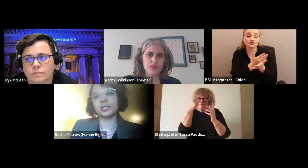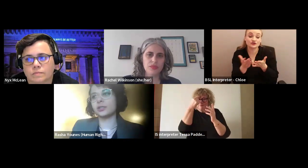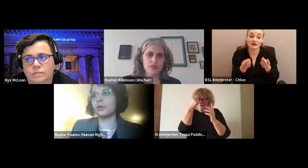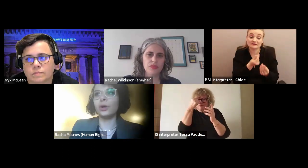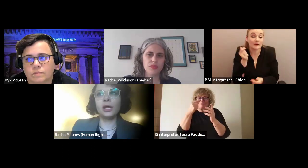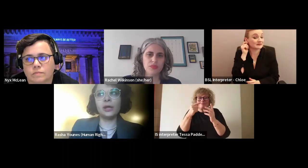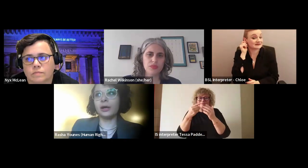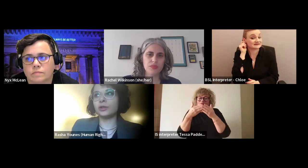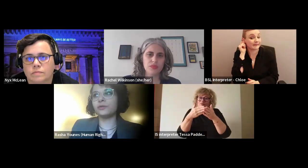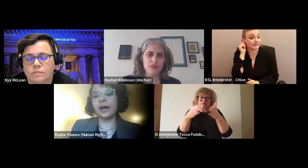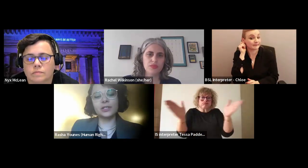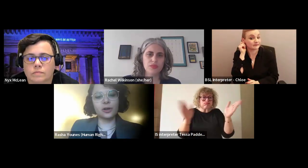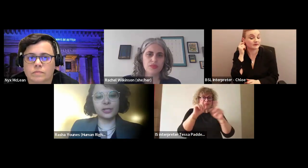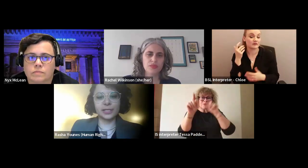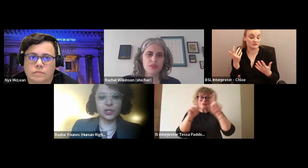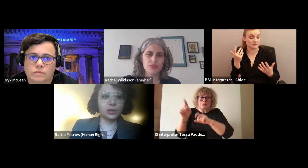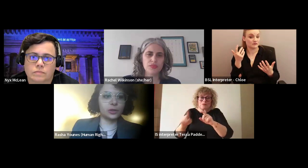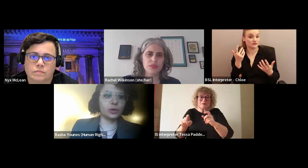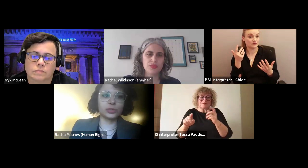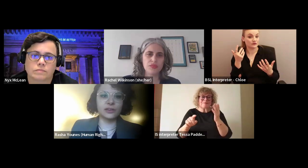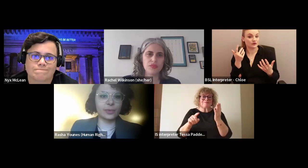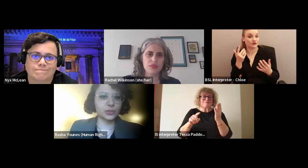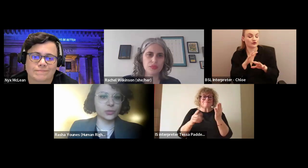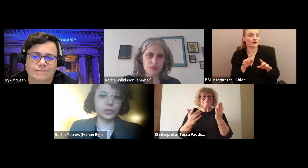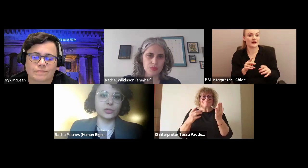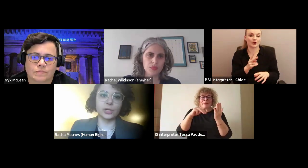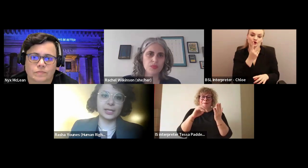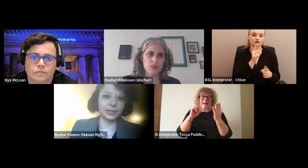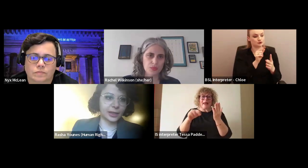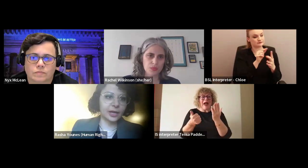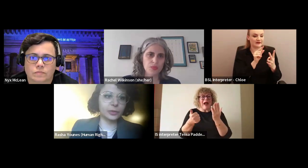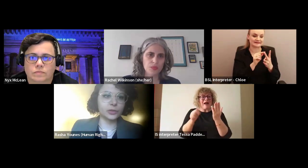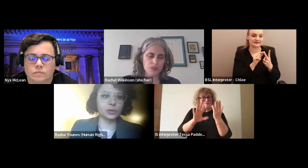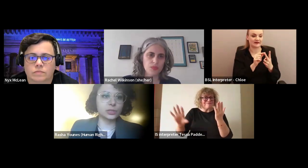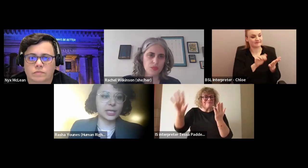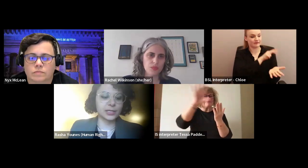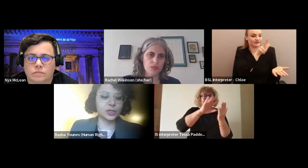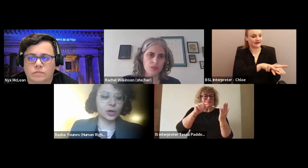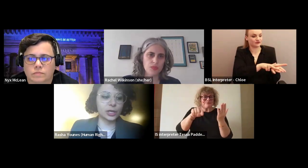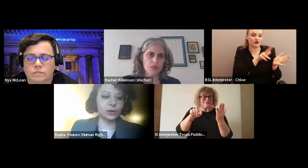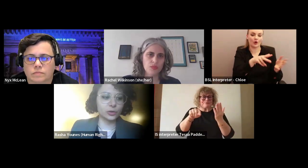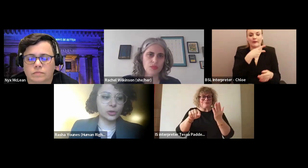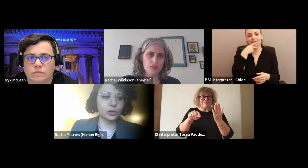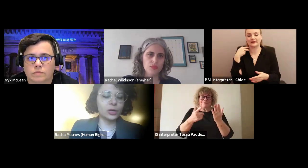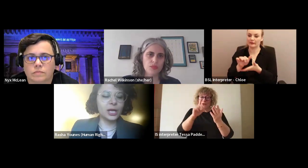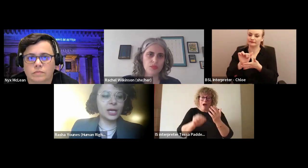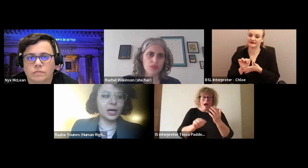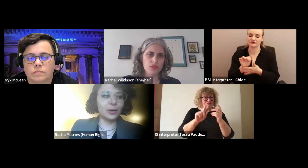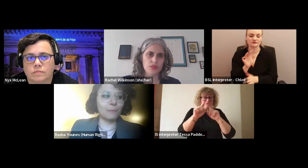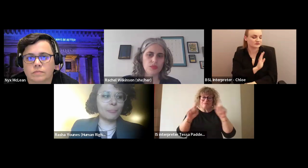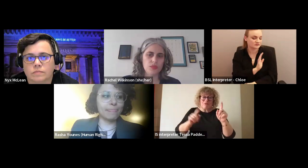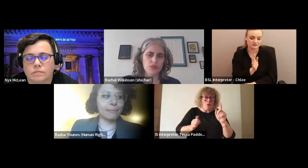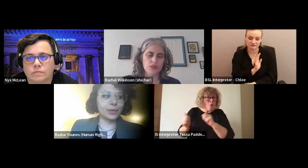not just, two-factor authentication or safe passwords or anything like that, because those things are also,